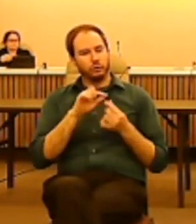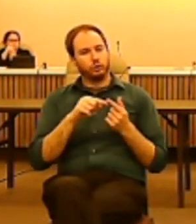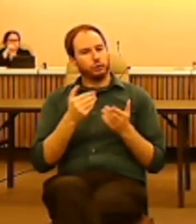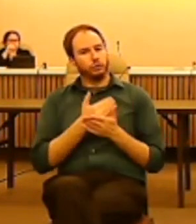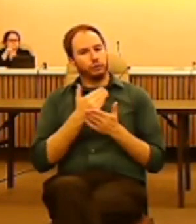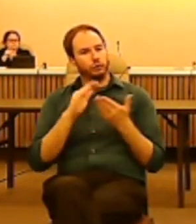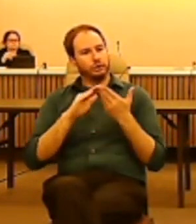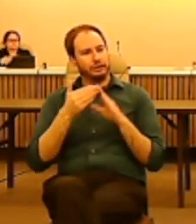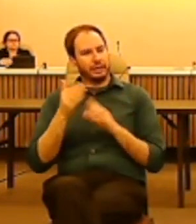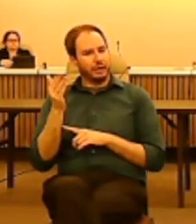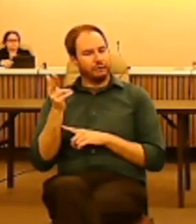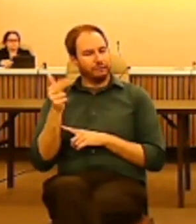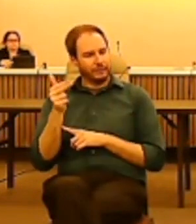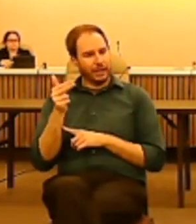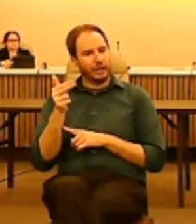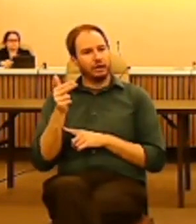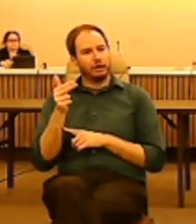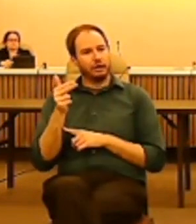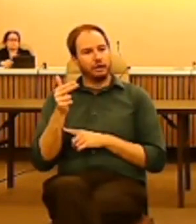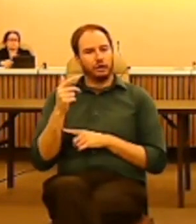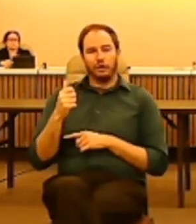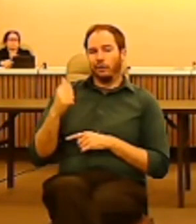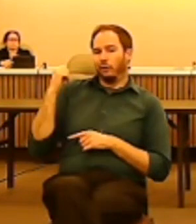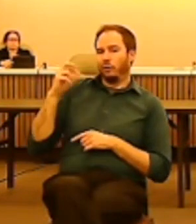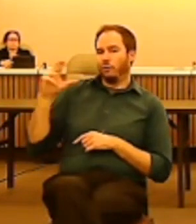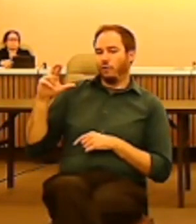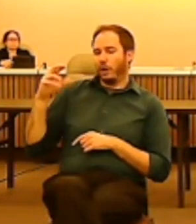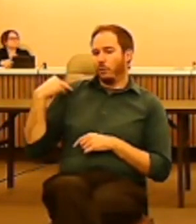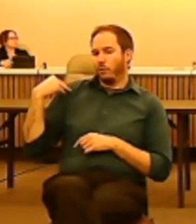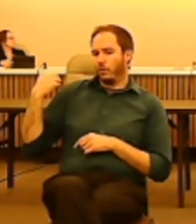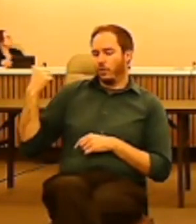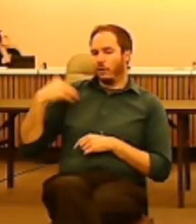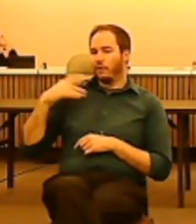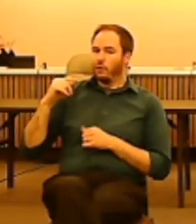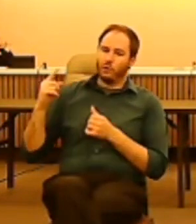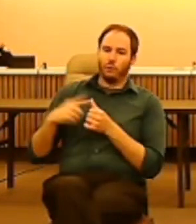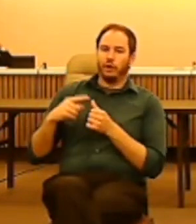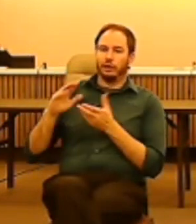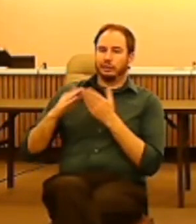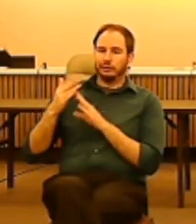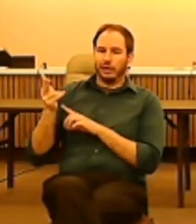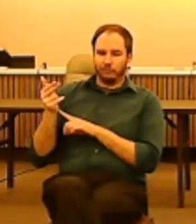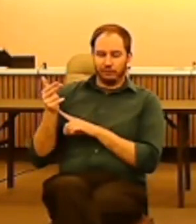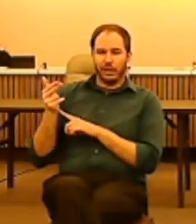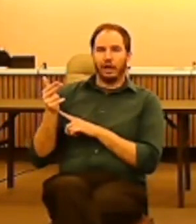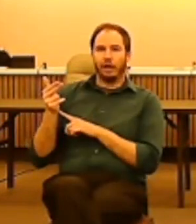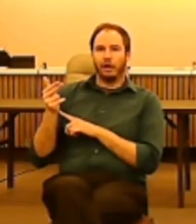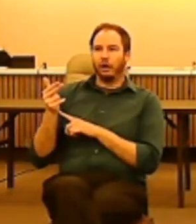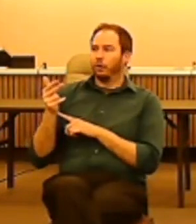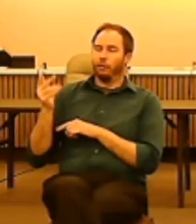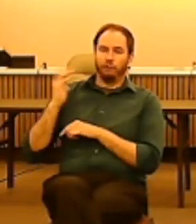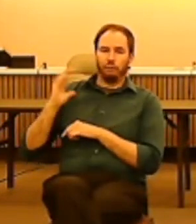town flag. There over your right shoulder is a picture of the original town flag. I guess once